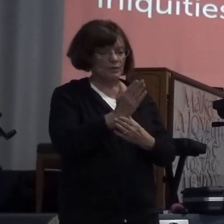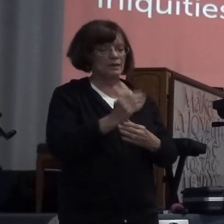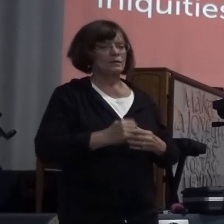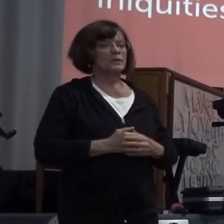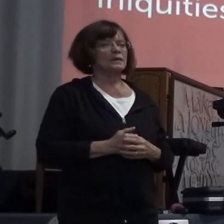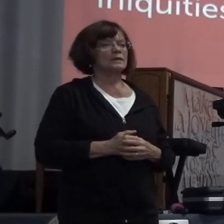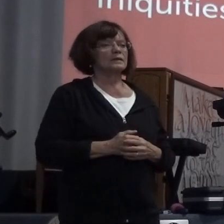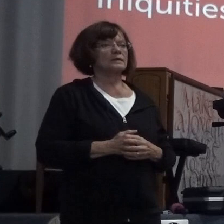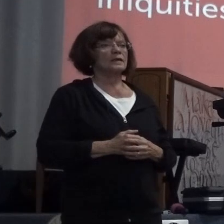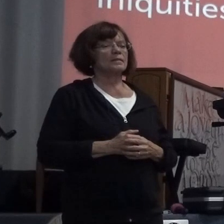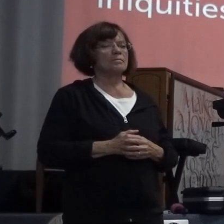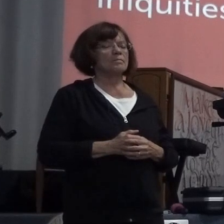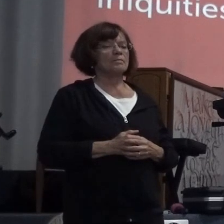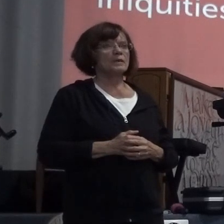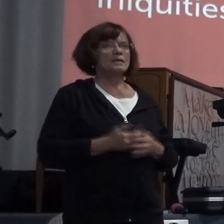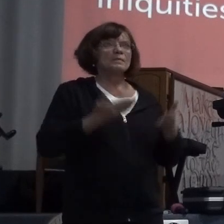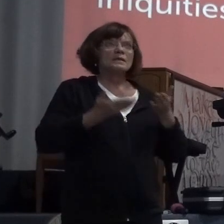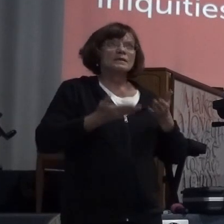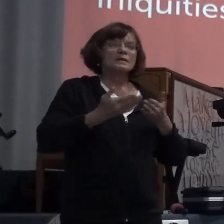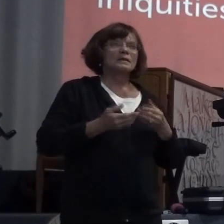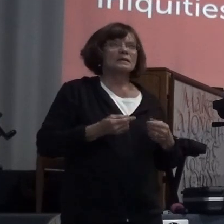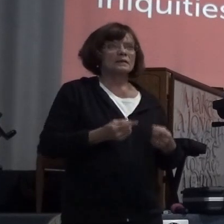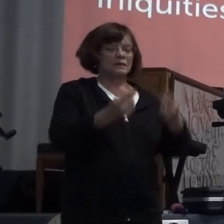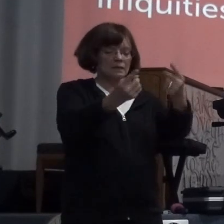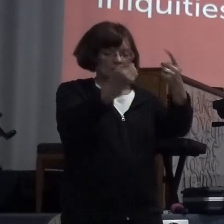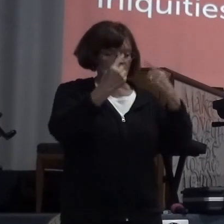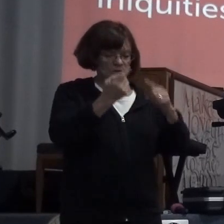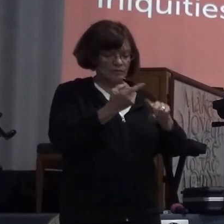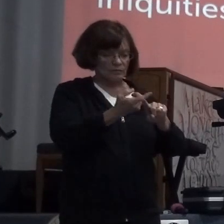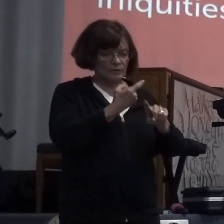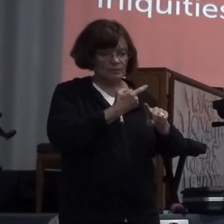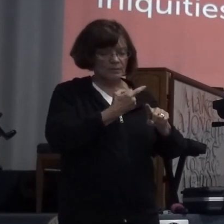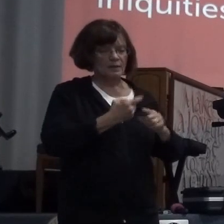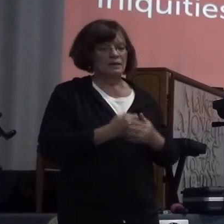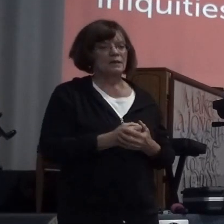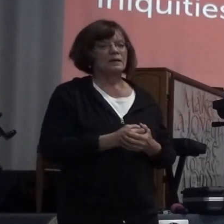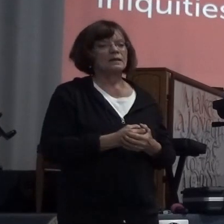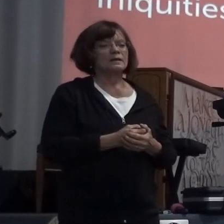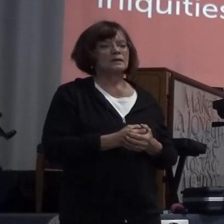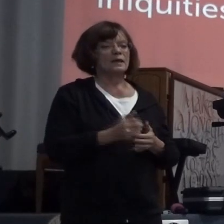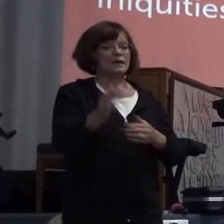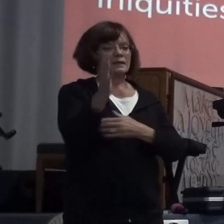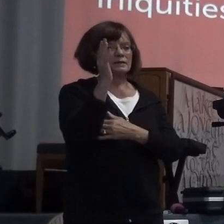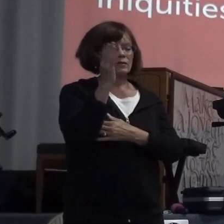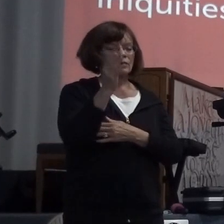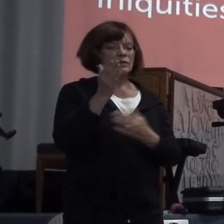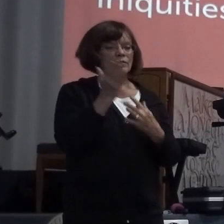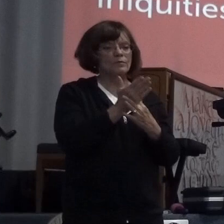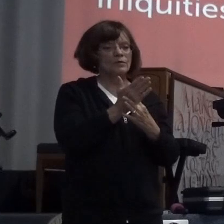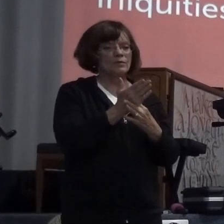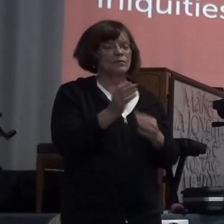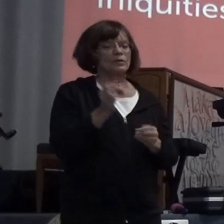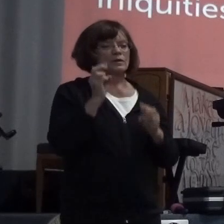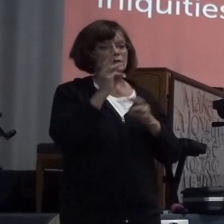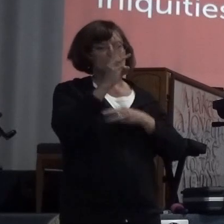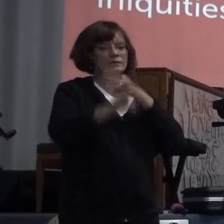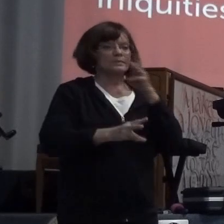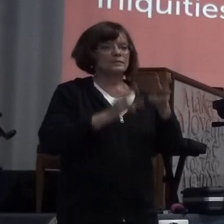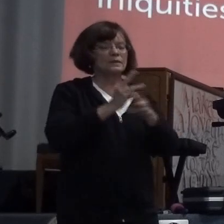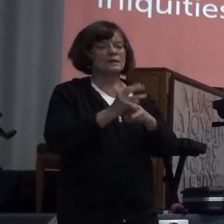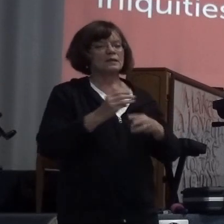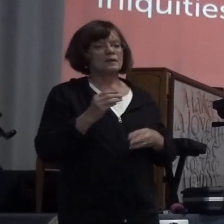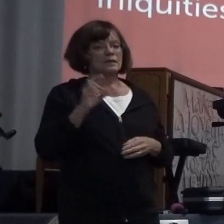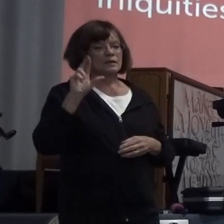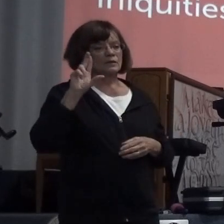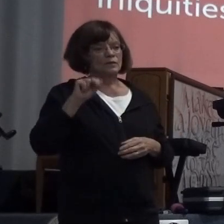they may come from God directly as discipline or from the world to refine us. But no matter how bad they